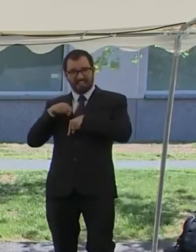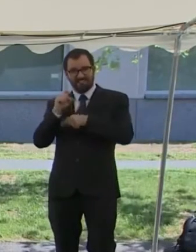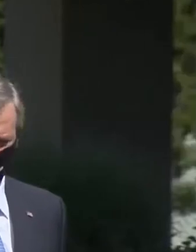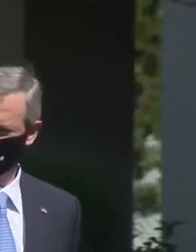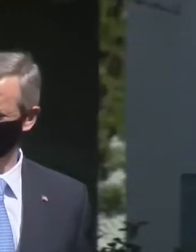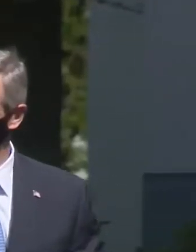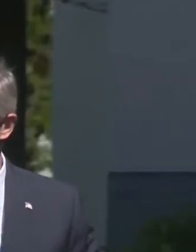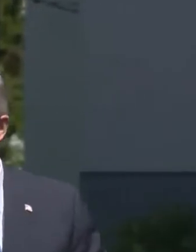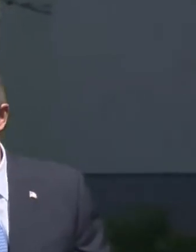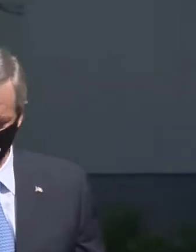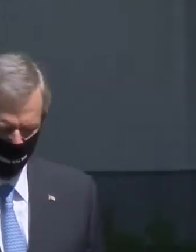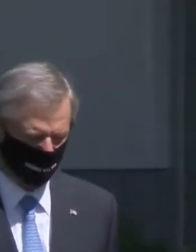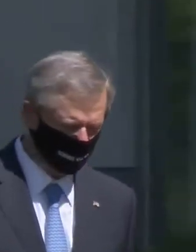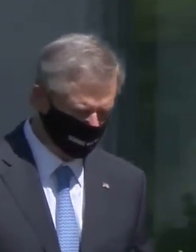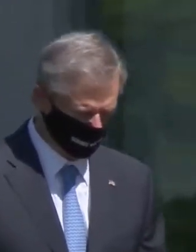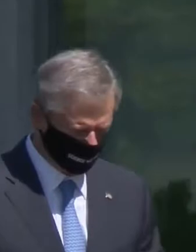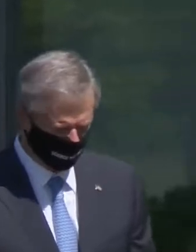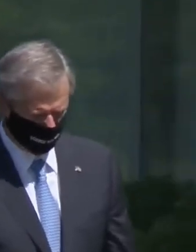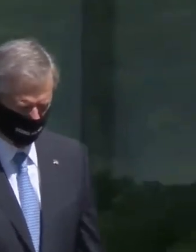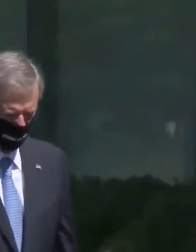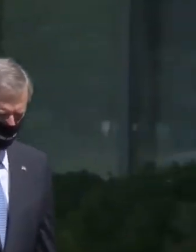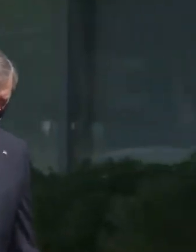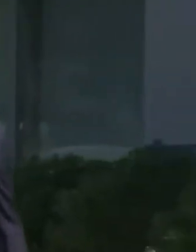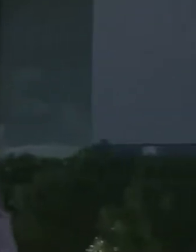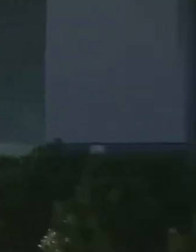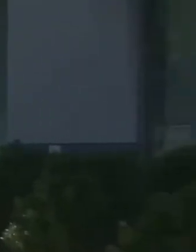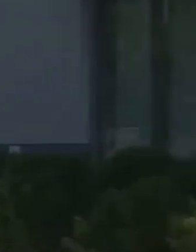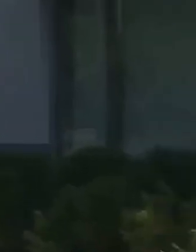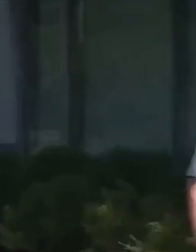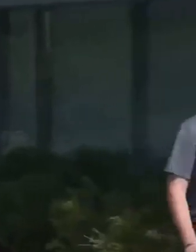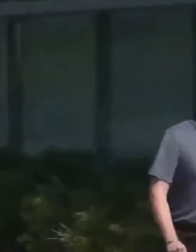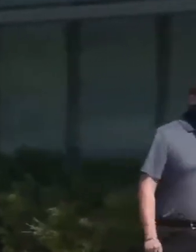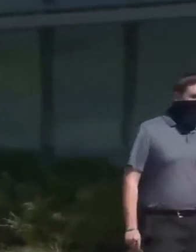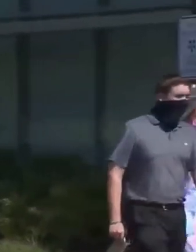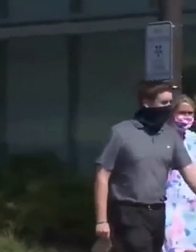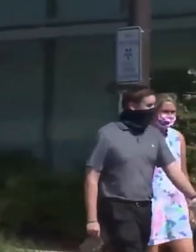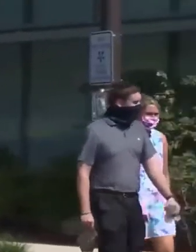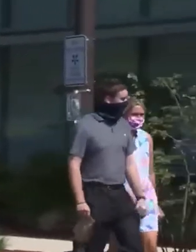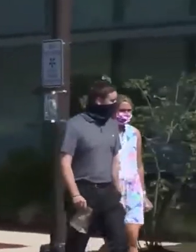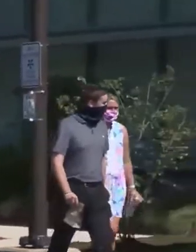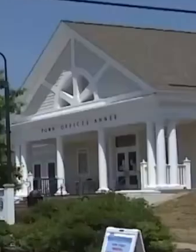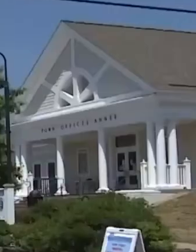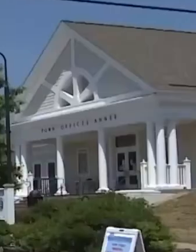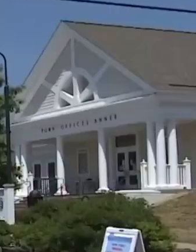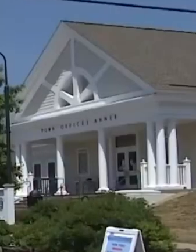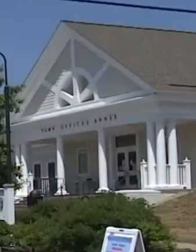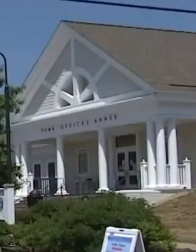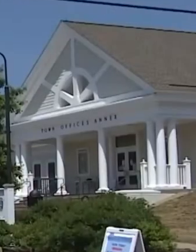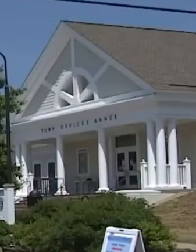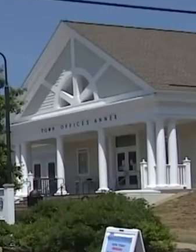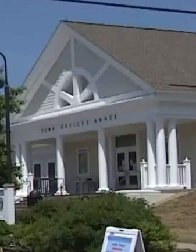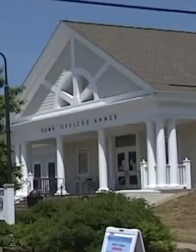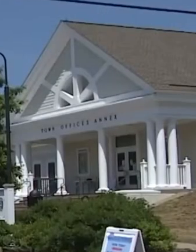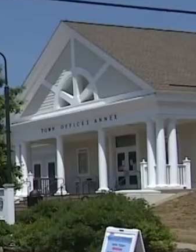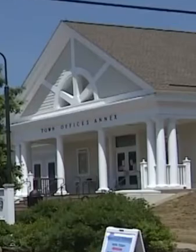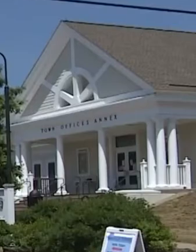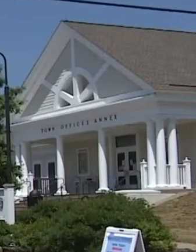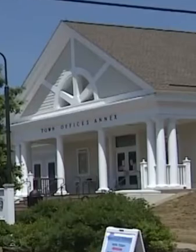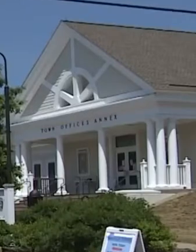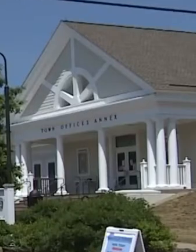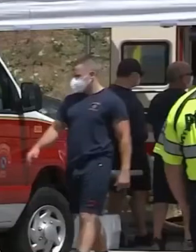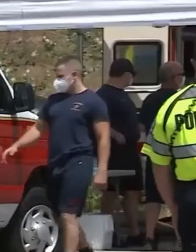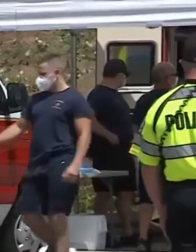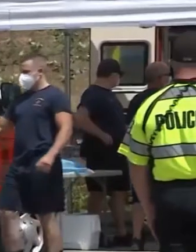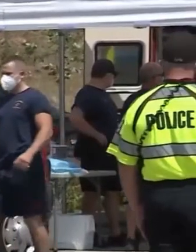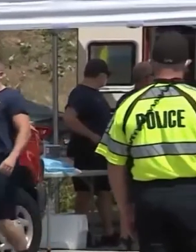clusters happened. Governor Baker warning about COVID clusters seemingly born from private parties and events. In Chatham, a testing site was